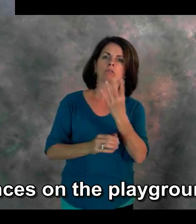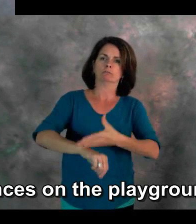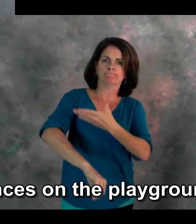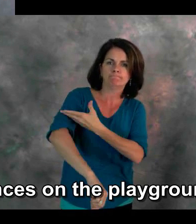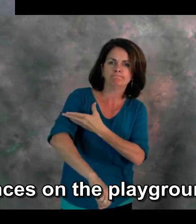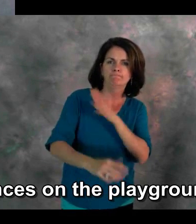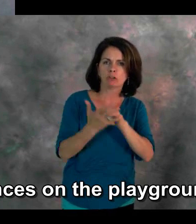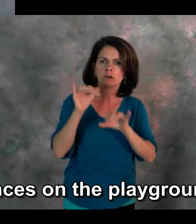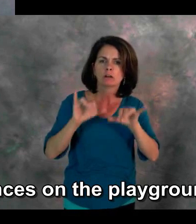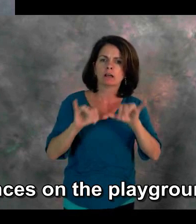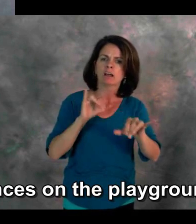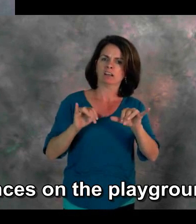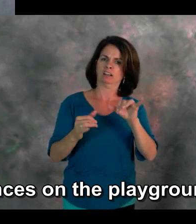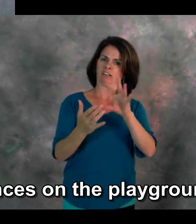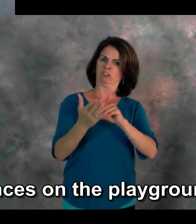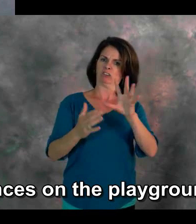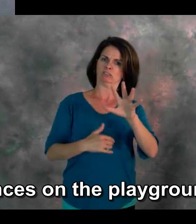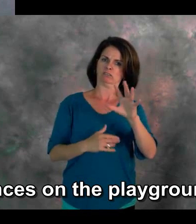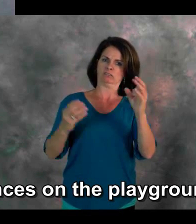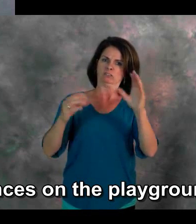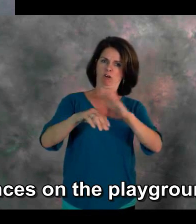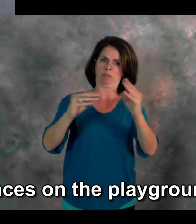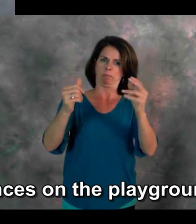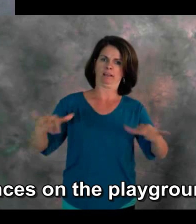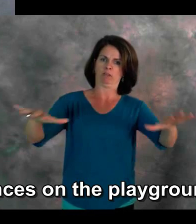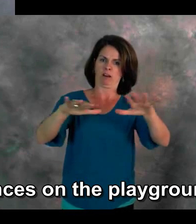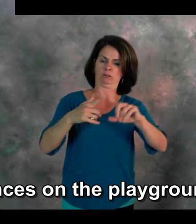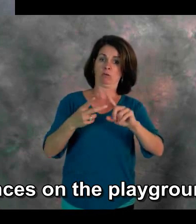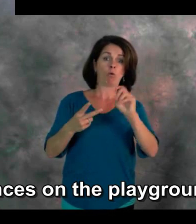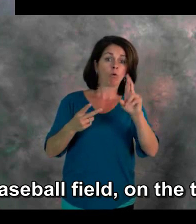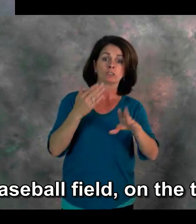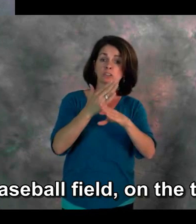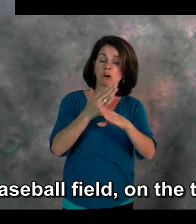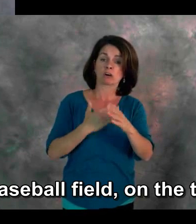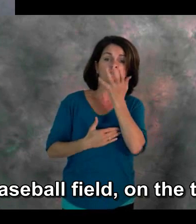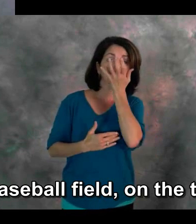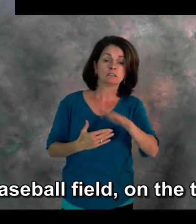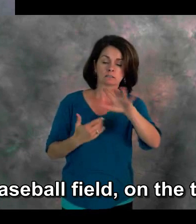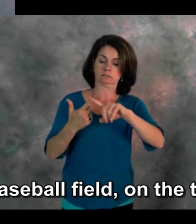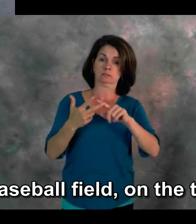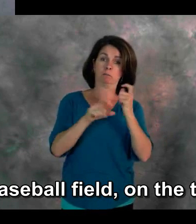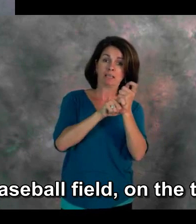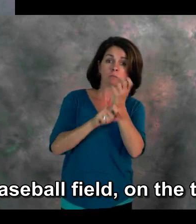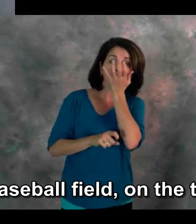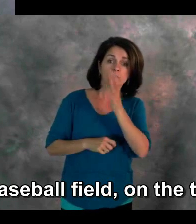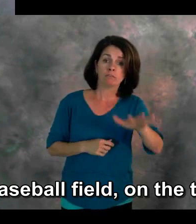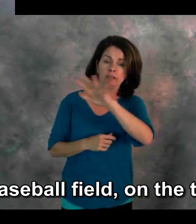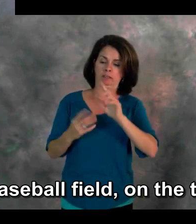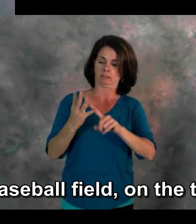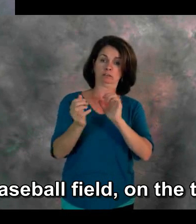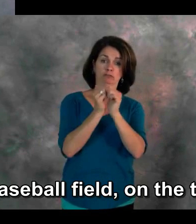growth comes from their experiences on the playground, on the soccer field, on the baseball